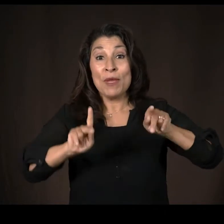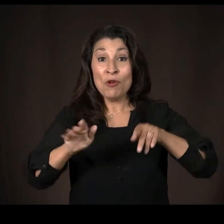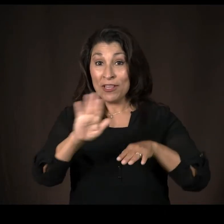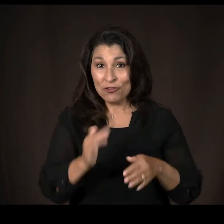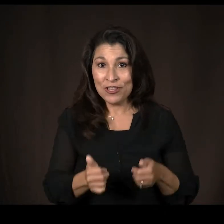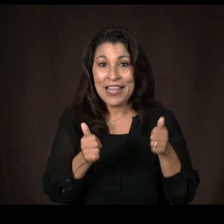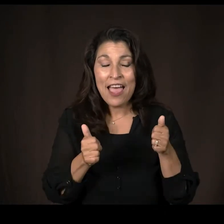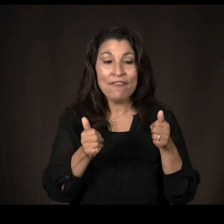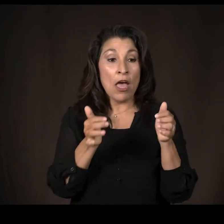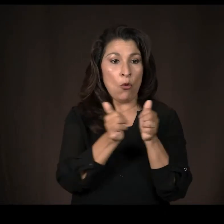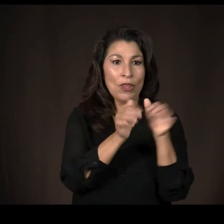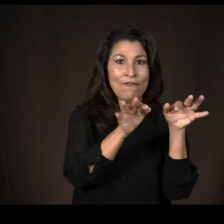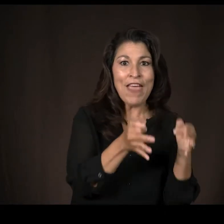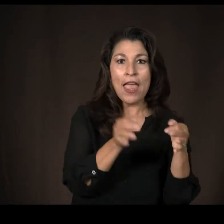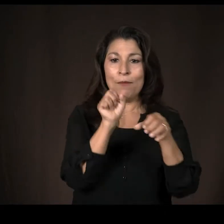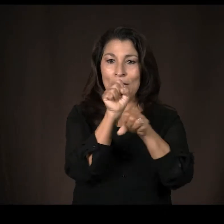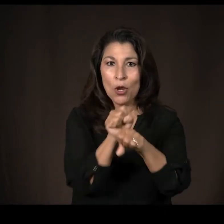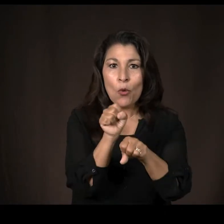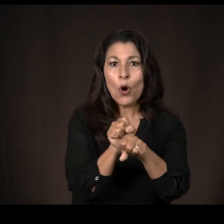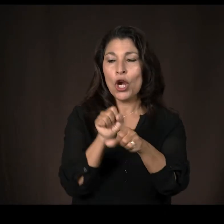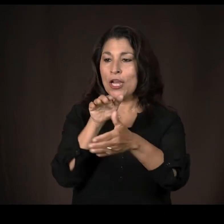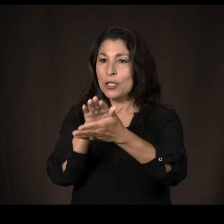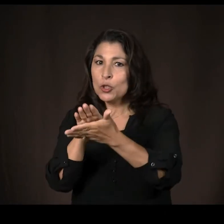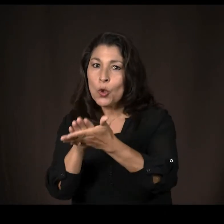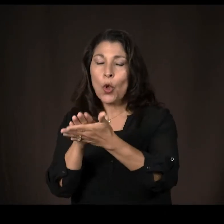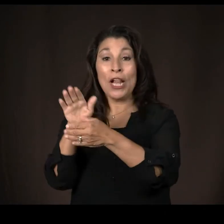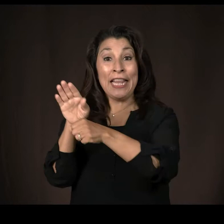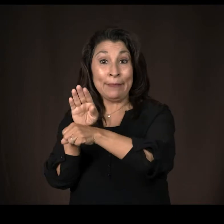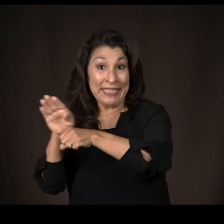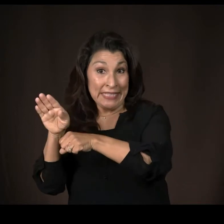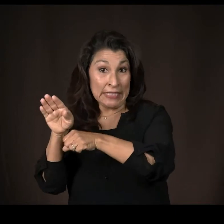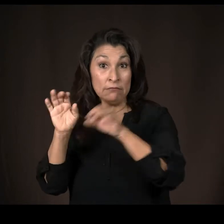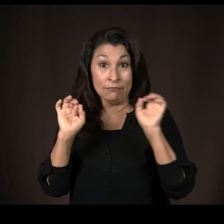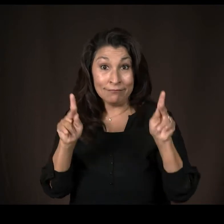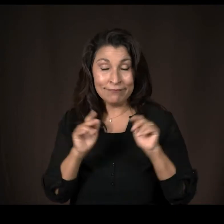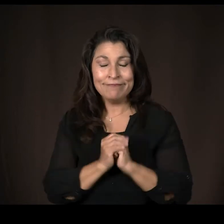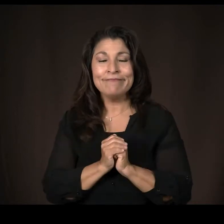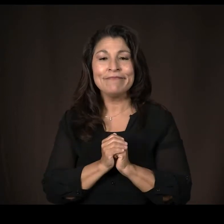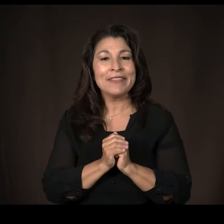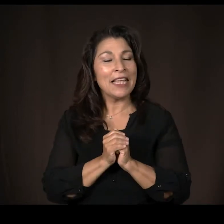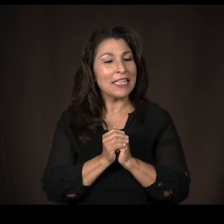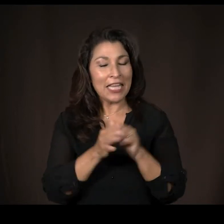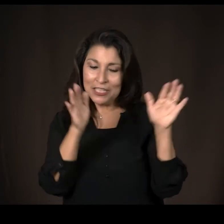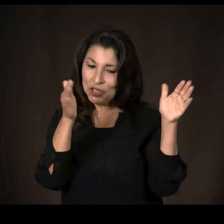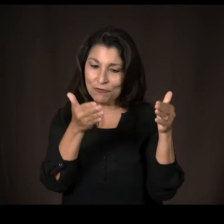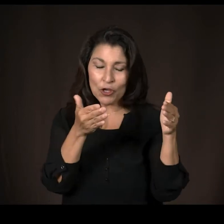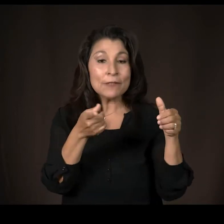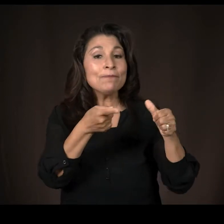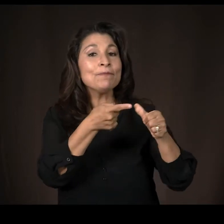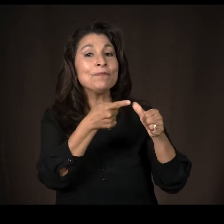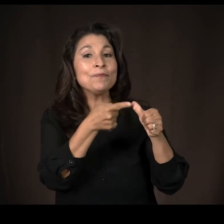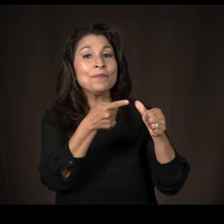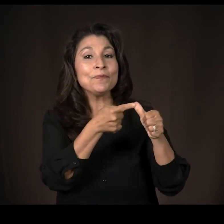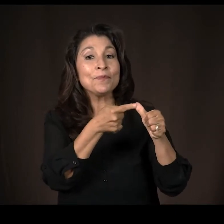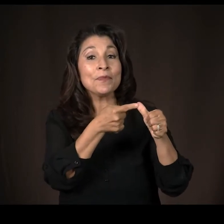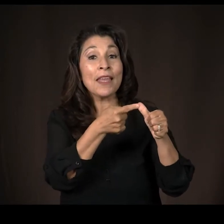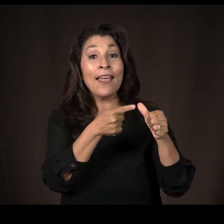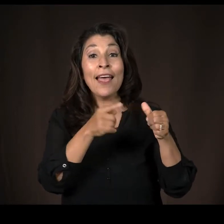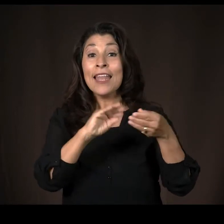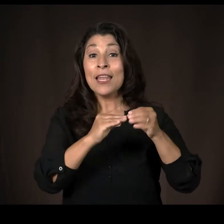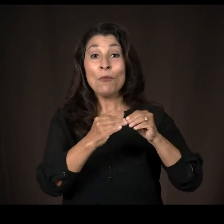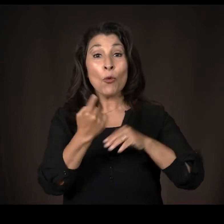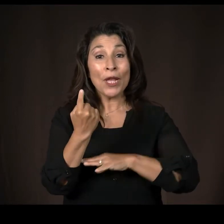in your life, in your family, in your work, in your school, in your business. All right, let's get right into the points. Here's the first step. Number